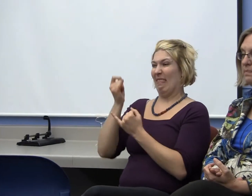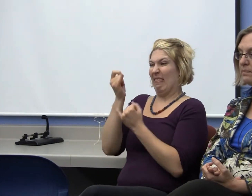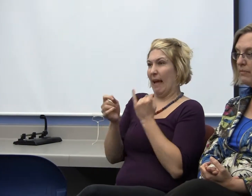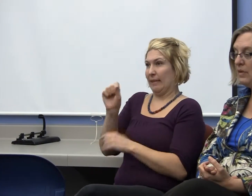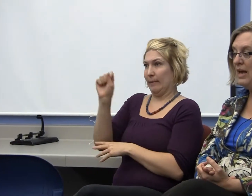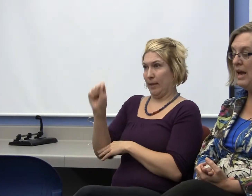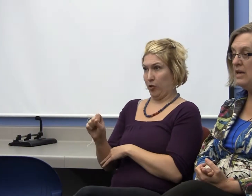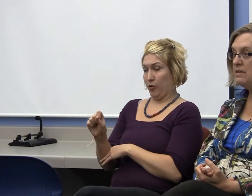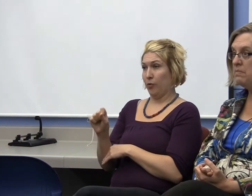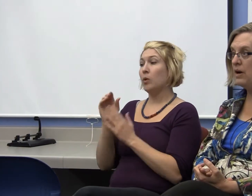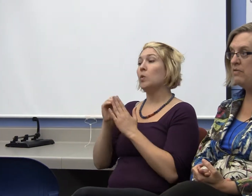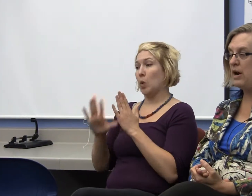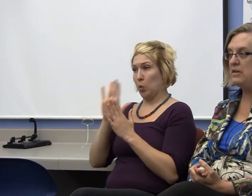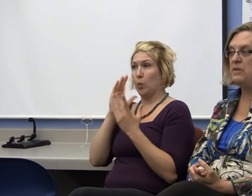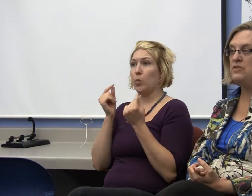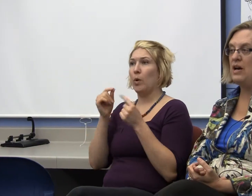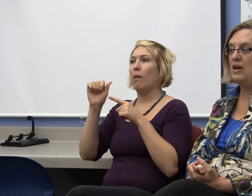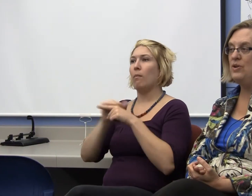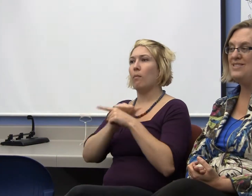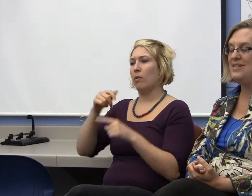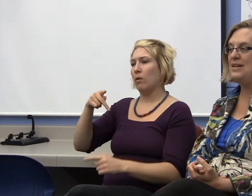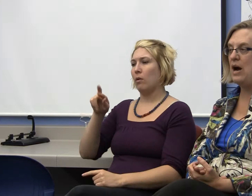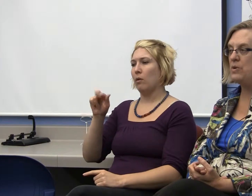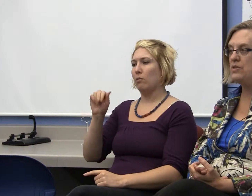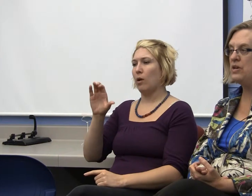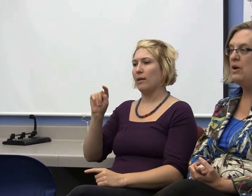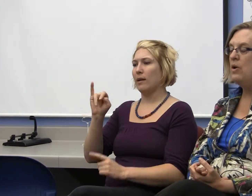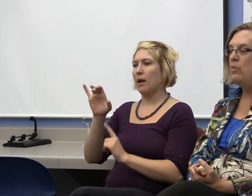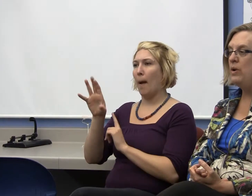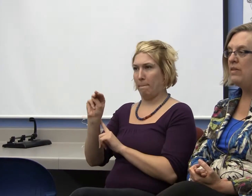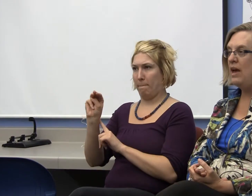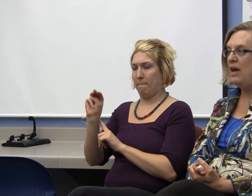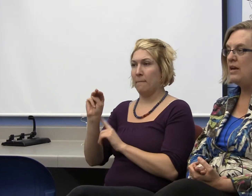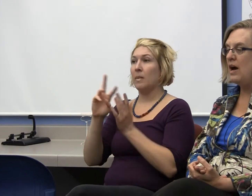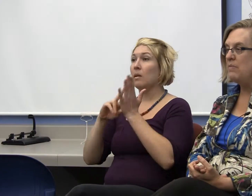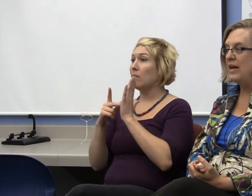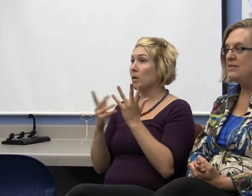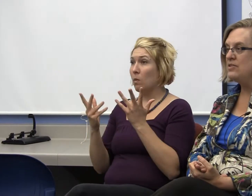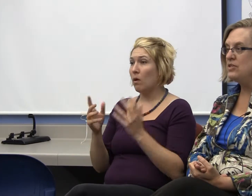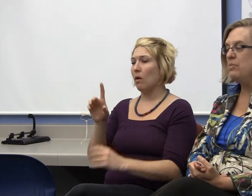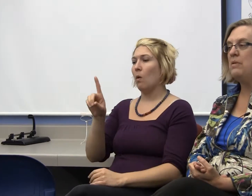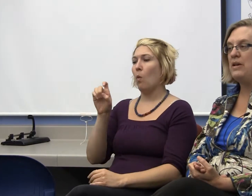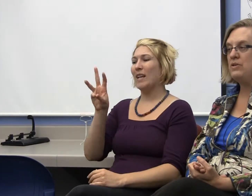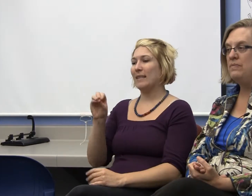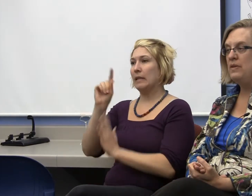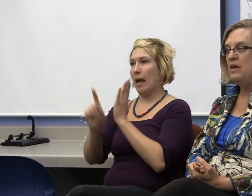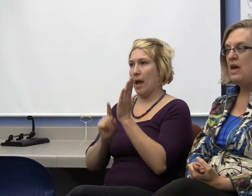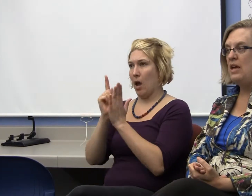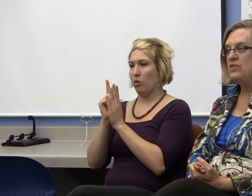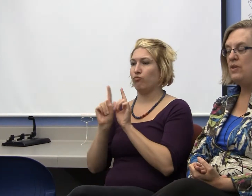Practicum. And part of Practicum is 160 hours with a licensed interpreting